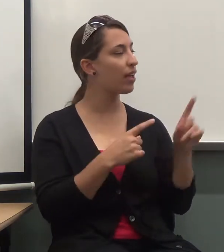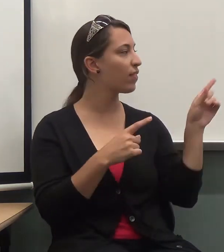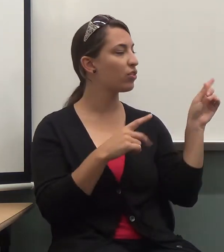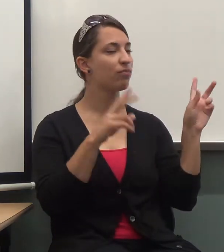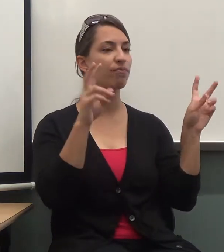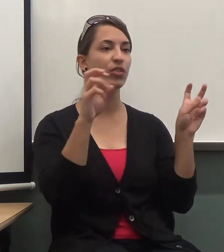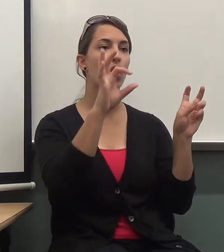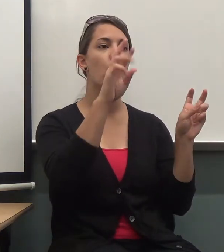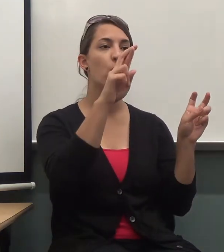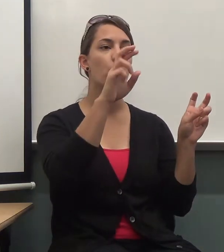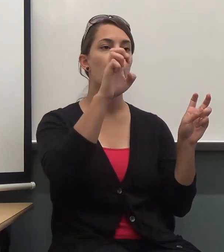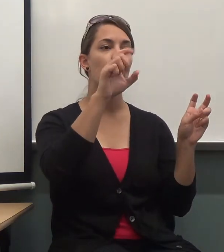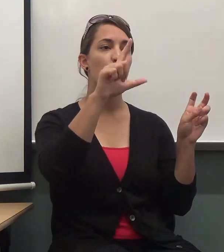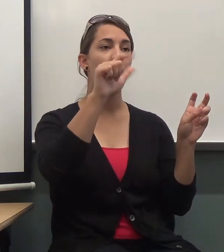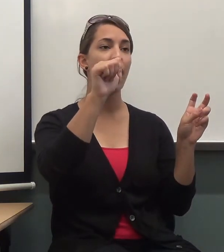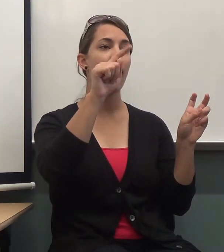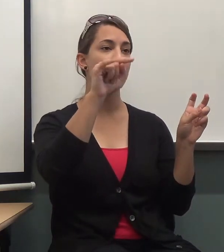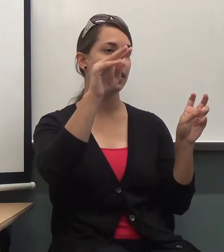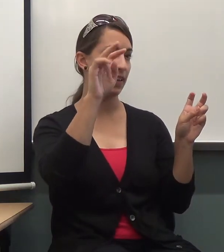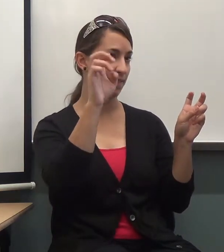So that means that these two things, the subject,